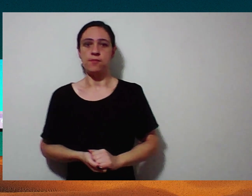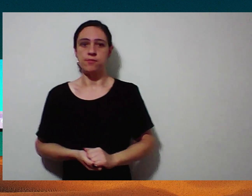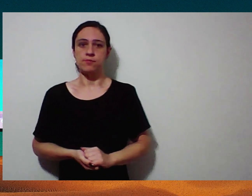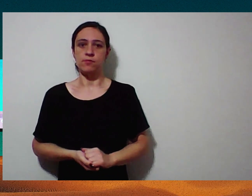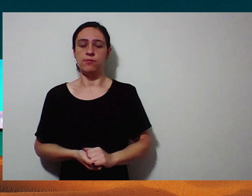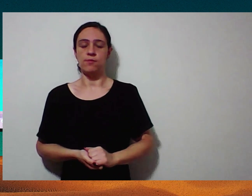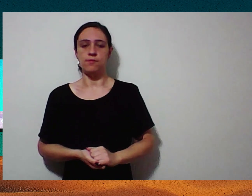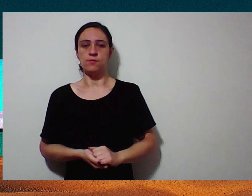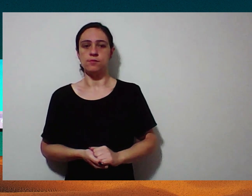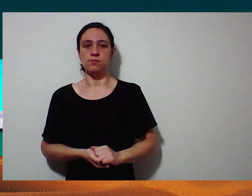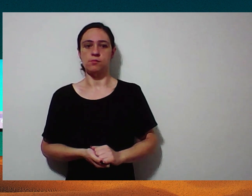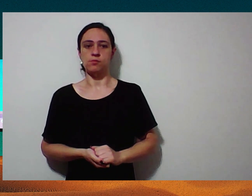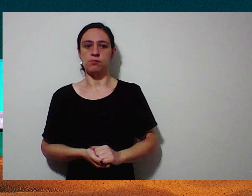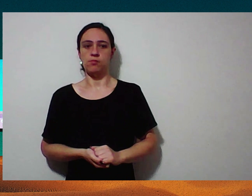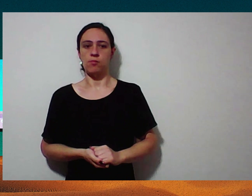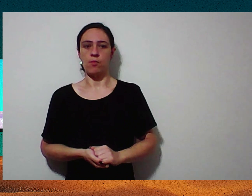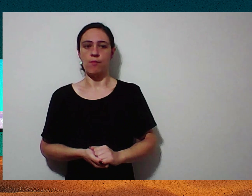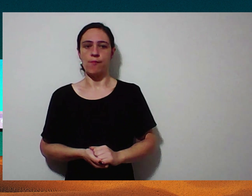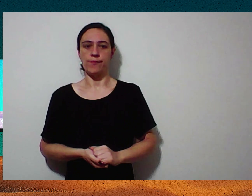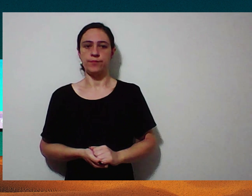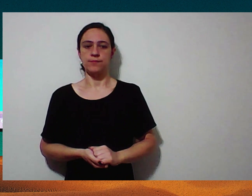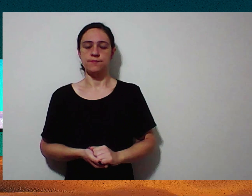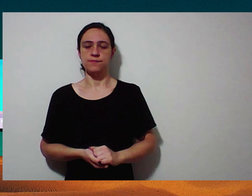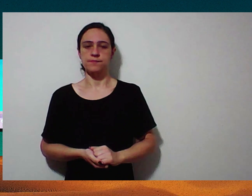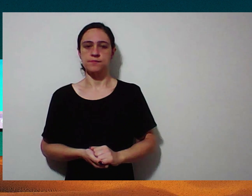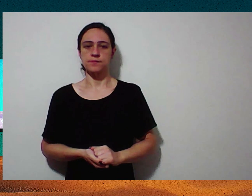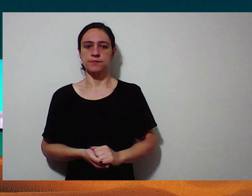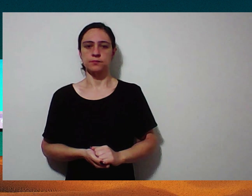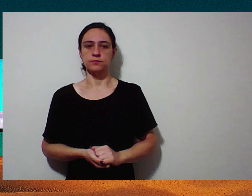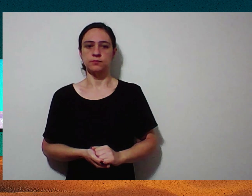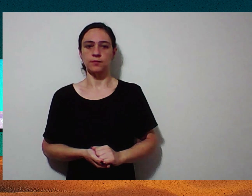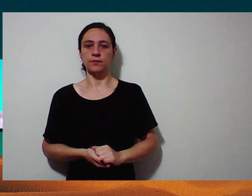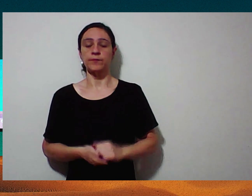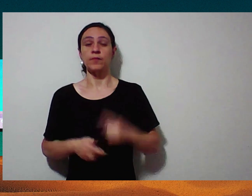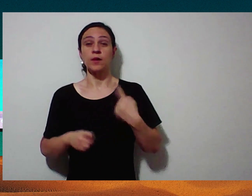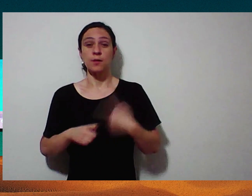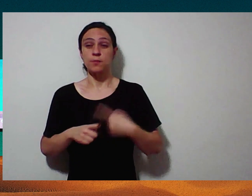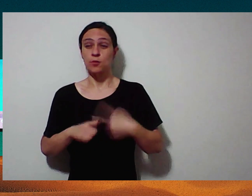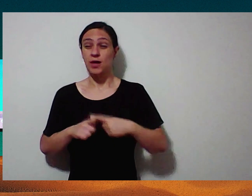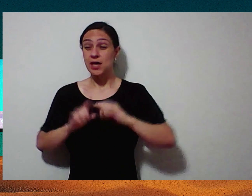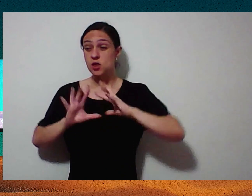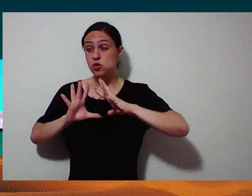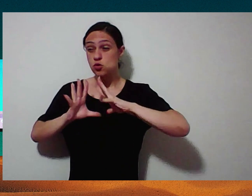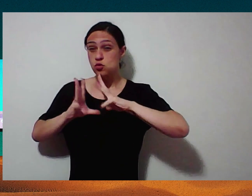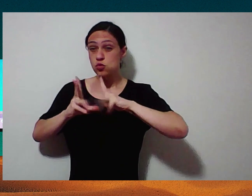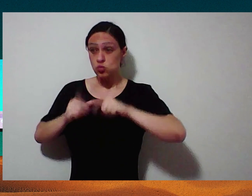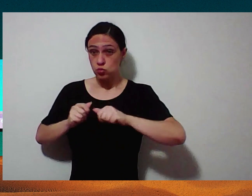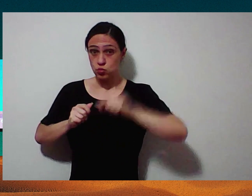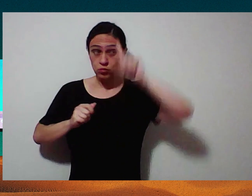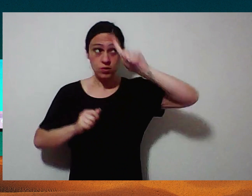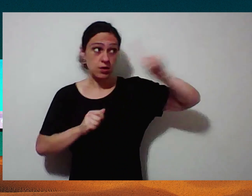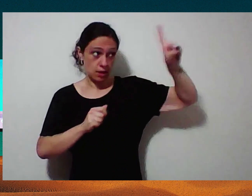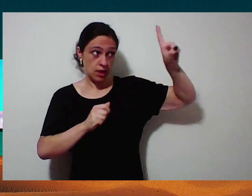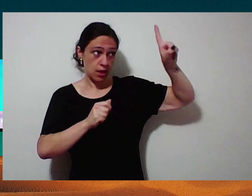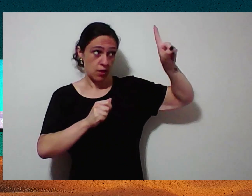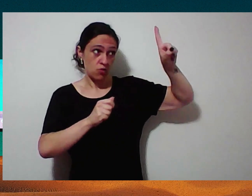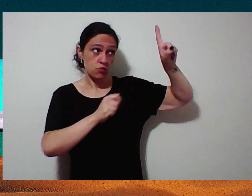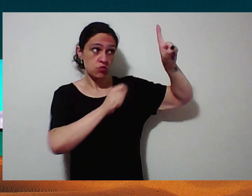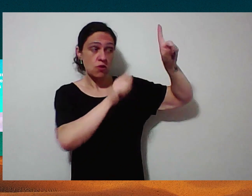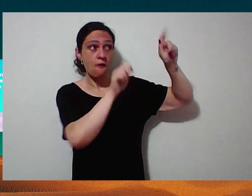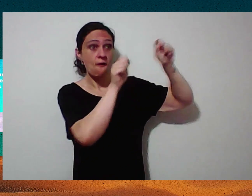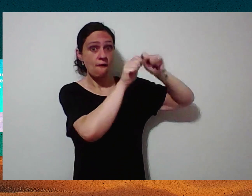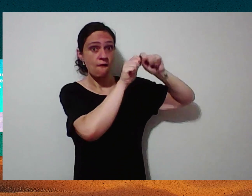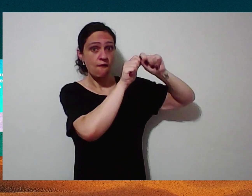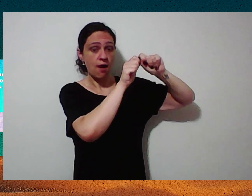do. Porque tudo o que este fizer, o Filho também semelhantemente